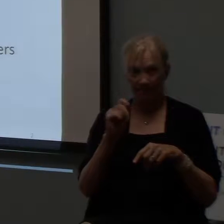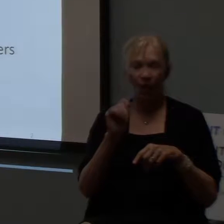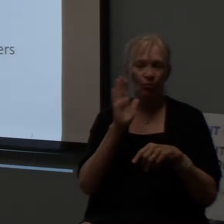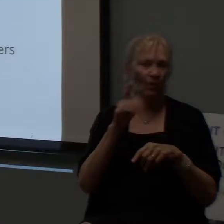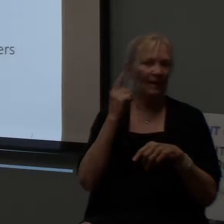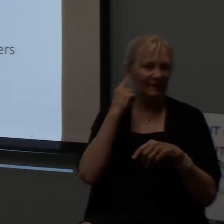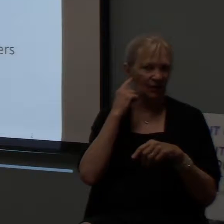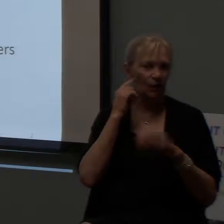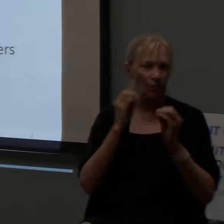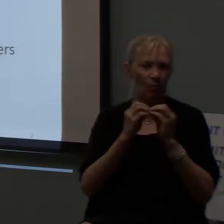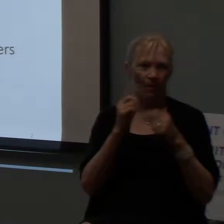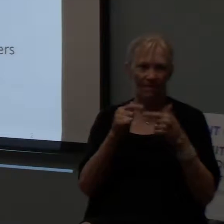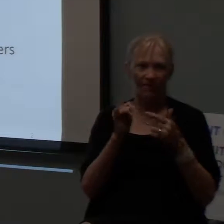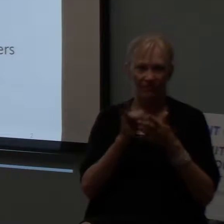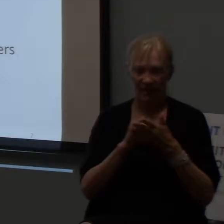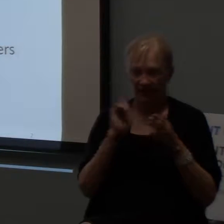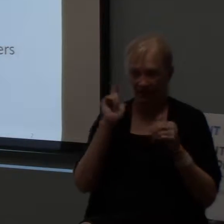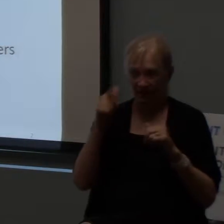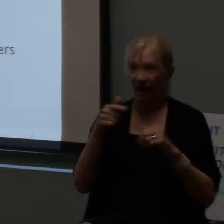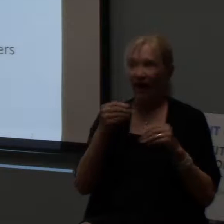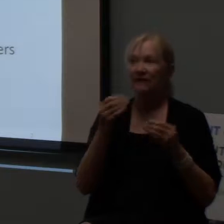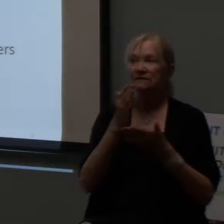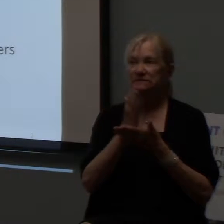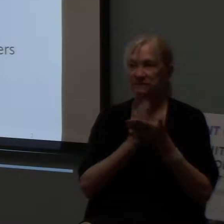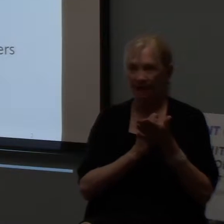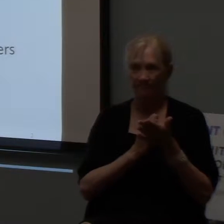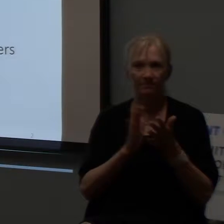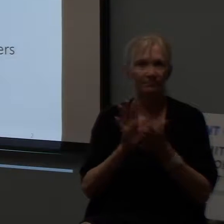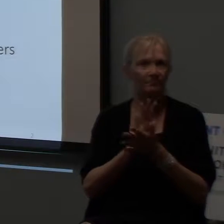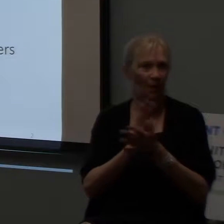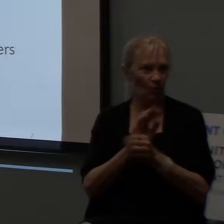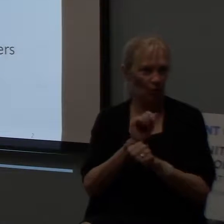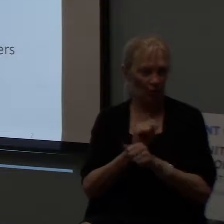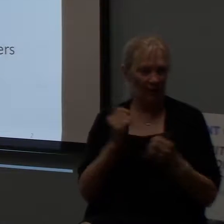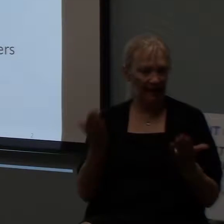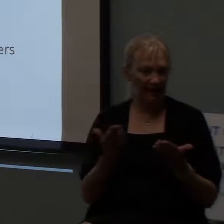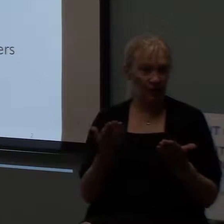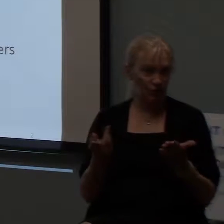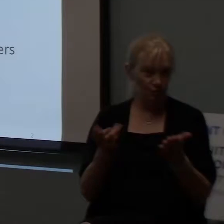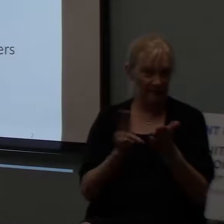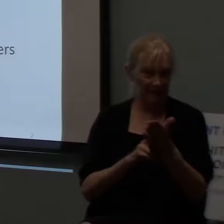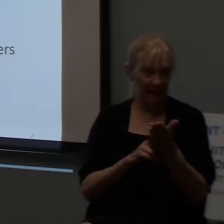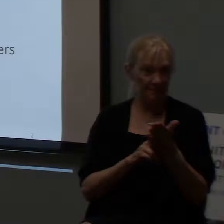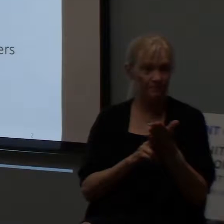that later, and there are some petitions available here tonight if you would like to sign them.